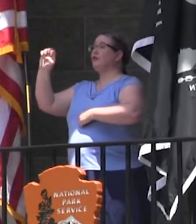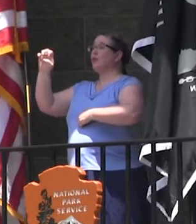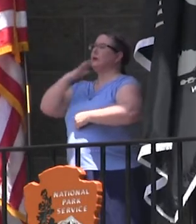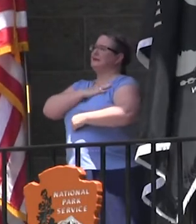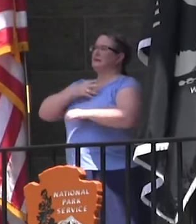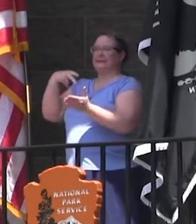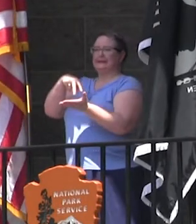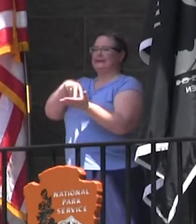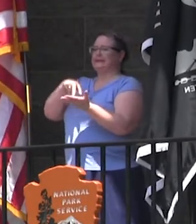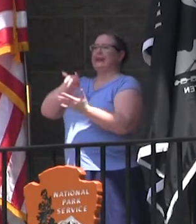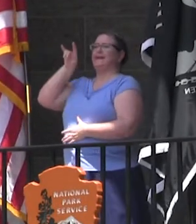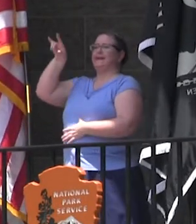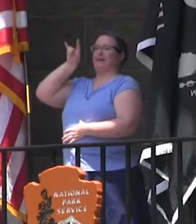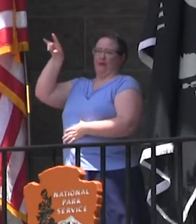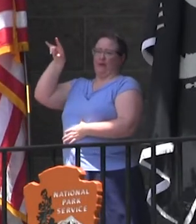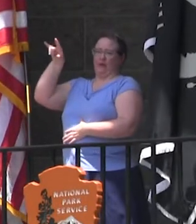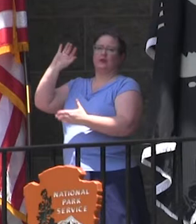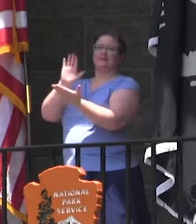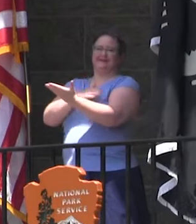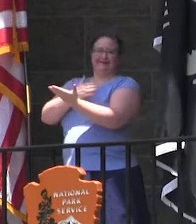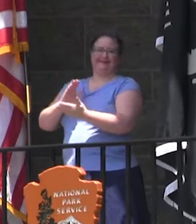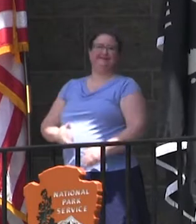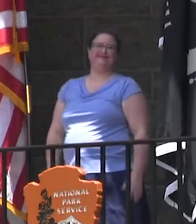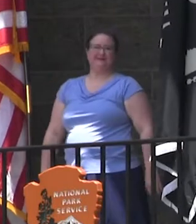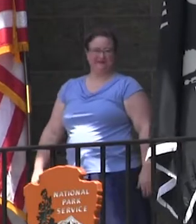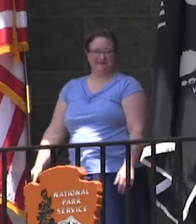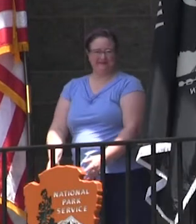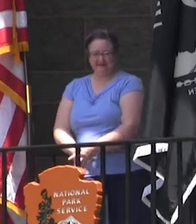stand when the Air Force song is played.